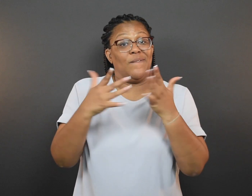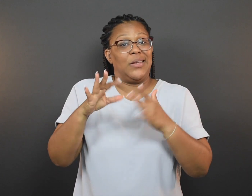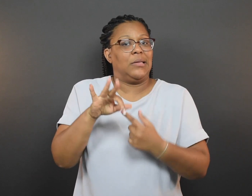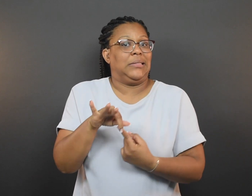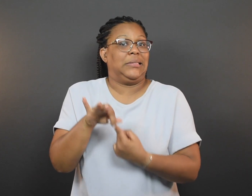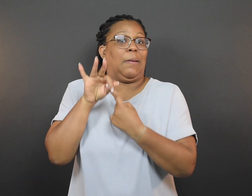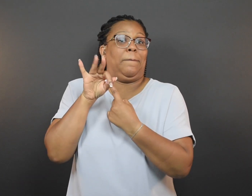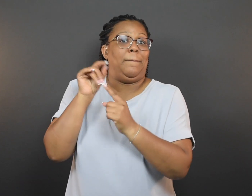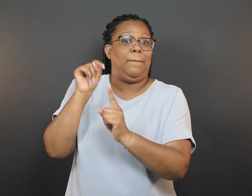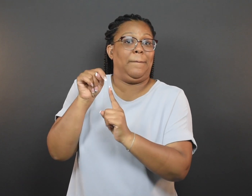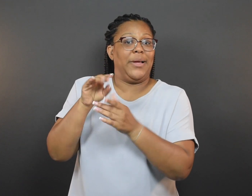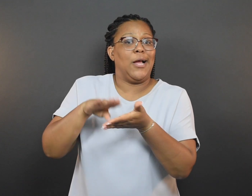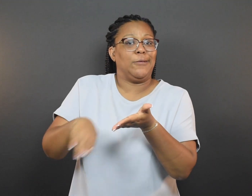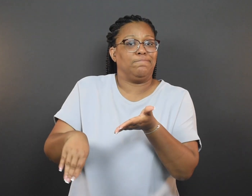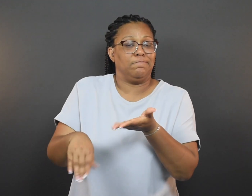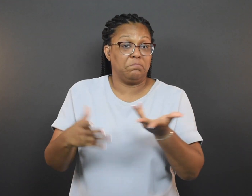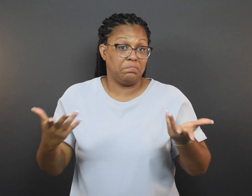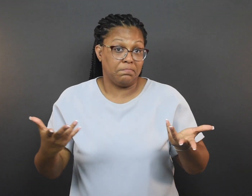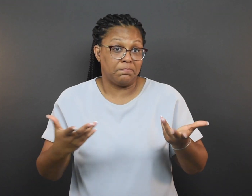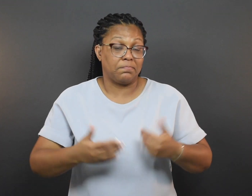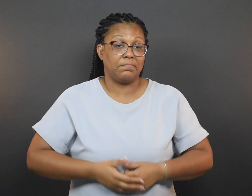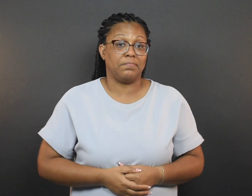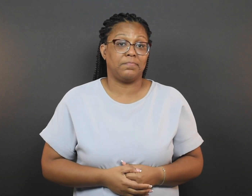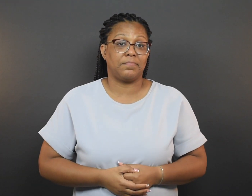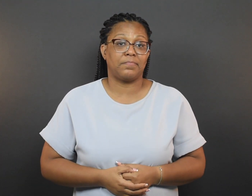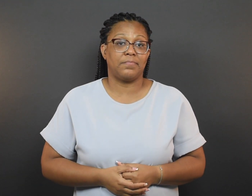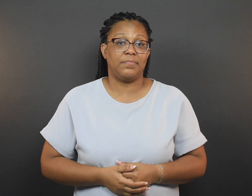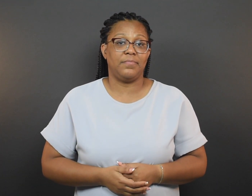certain vaccines or have a legal exemption.